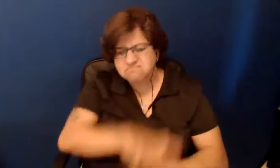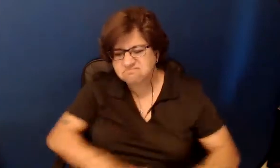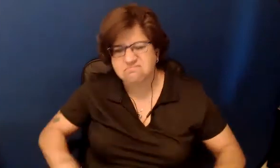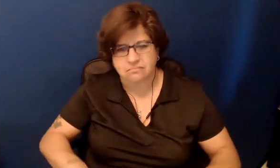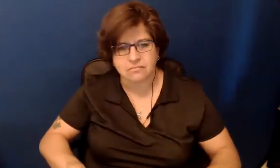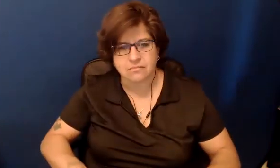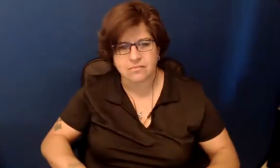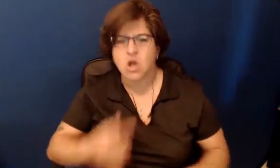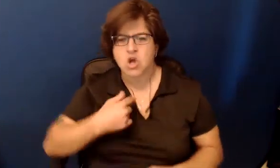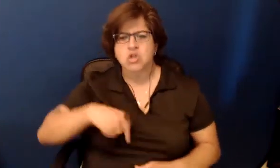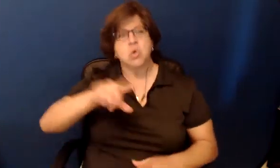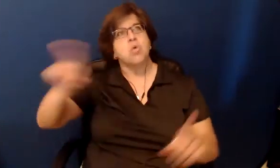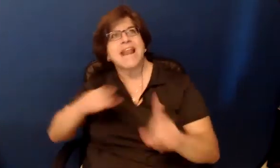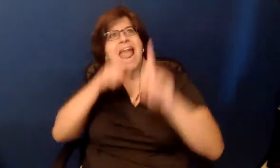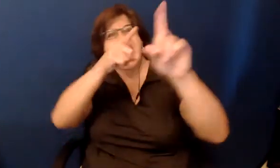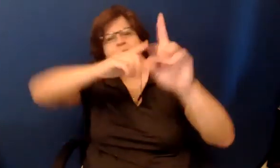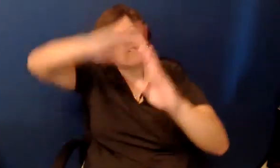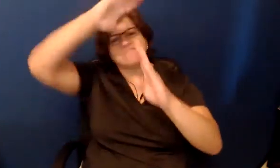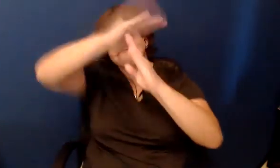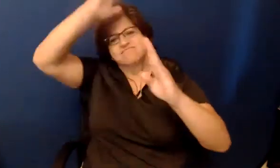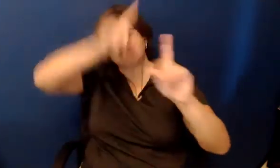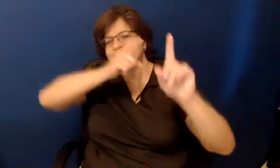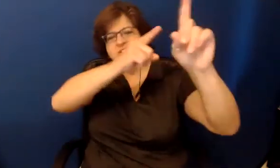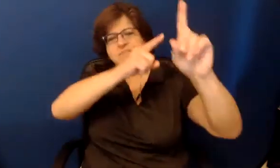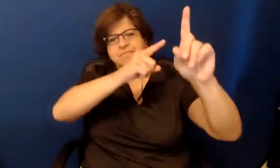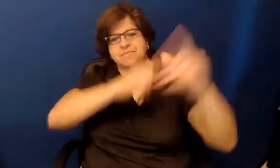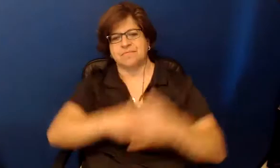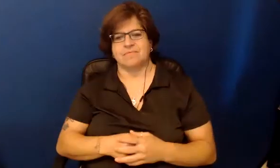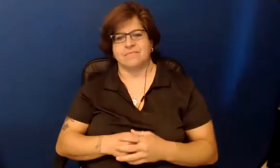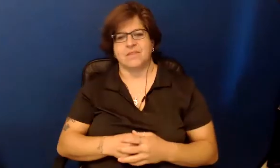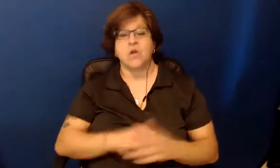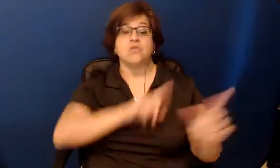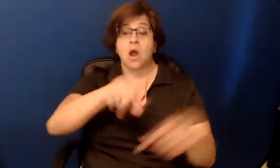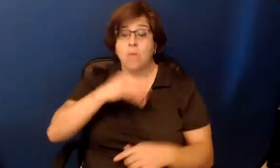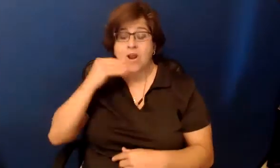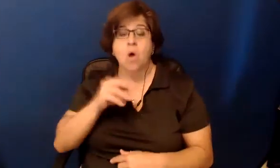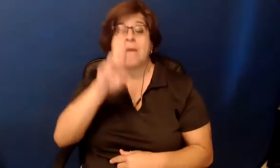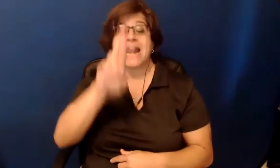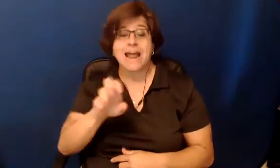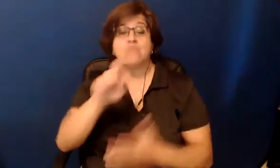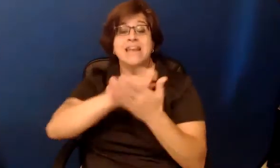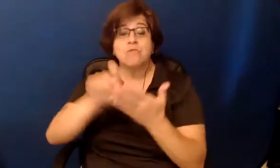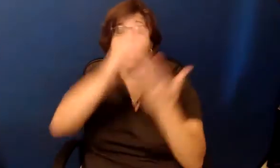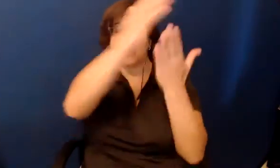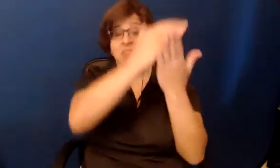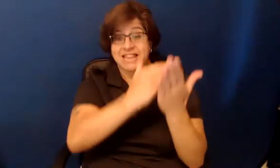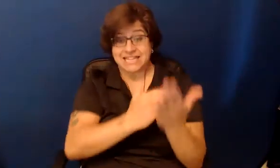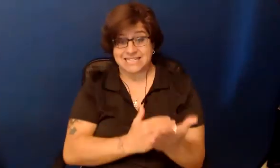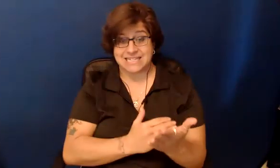the scraps from the table, okay? So we're going to go for the gold ring here. So I did that. I took all that stuff and I went home and I rewrote it.